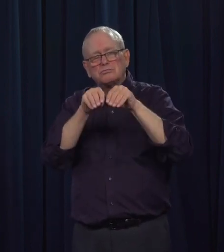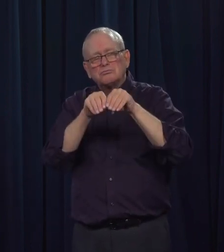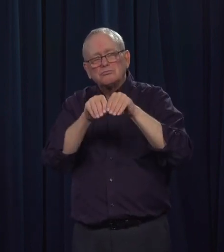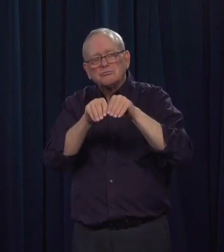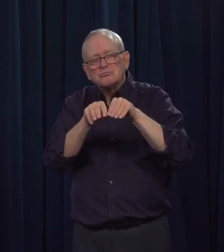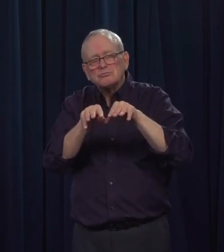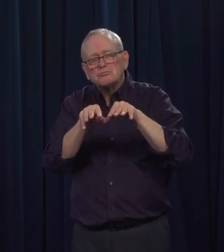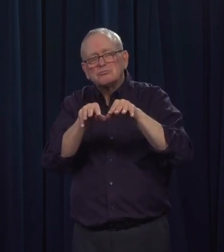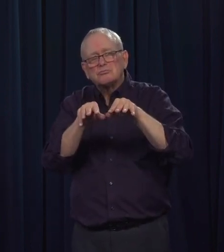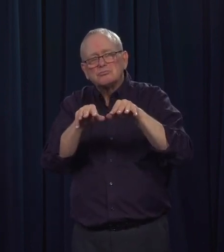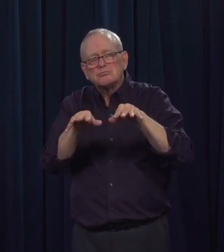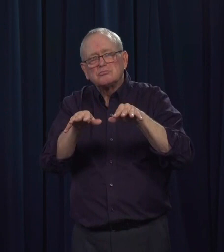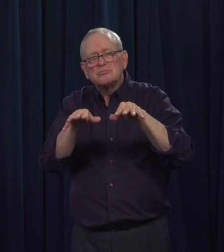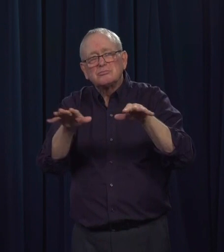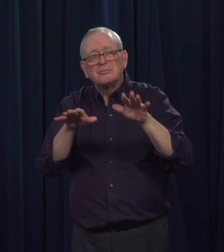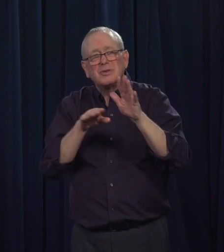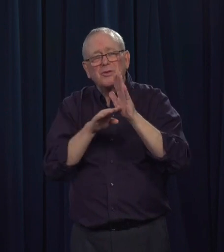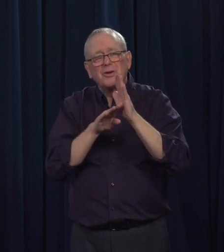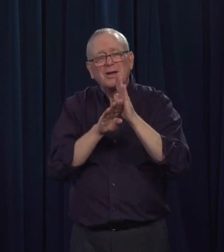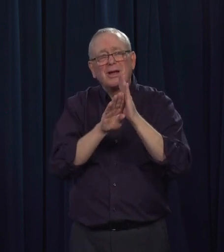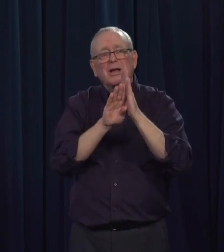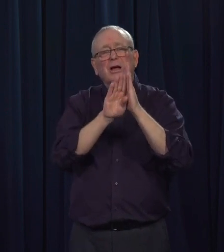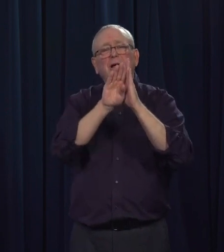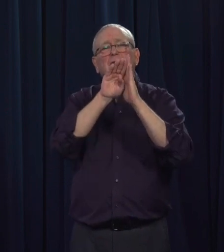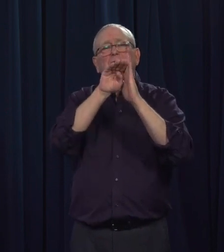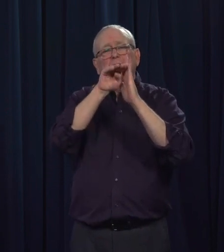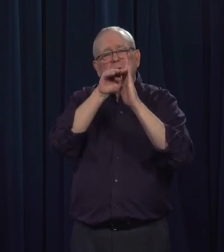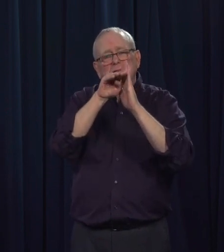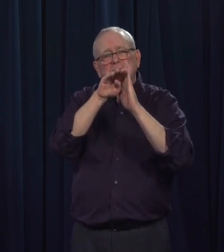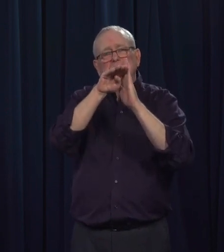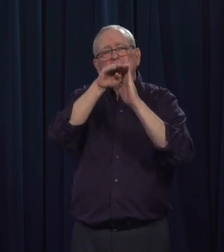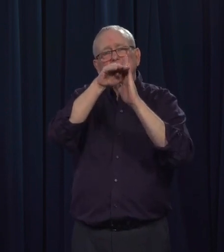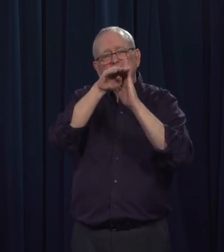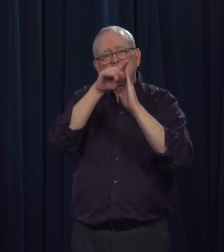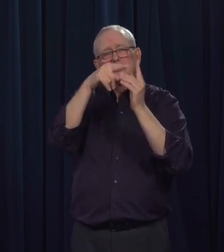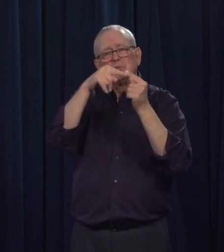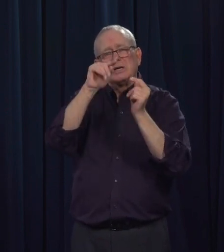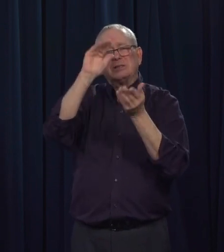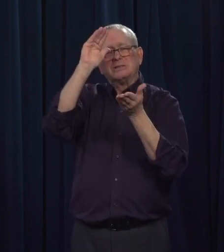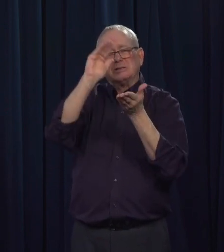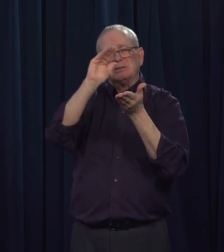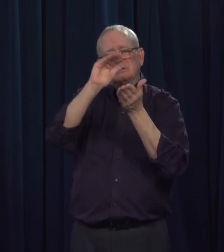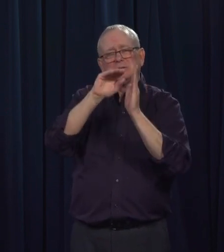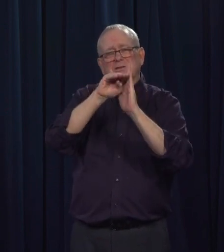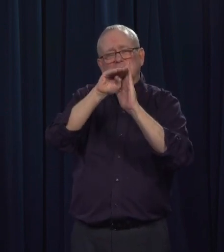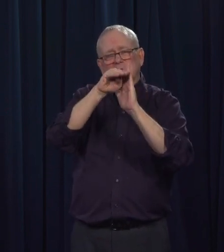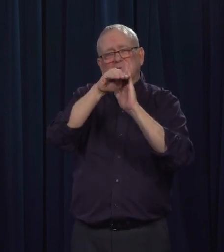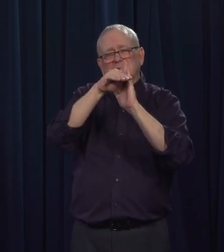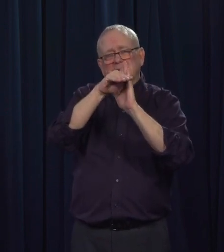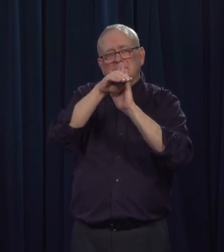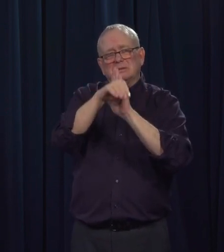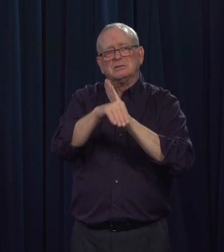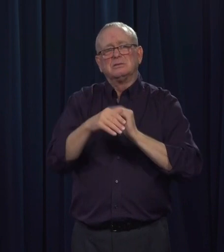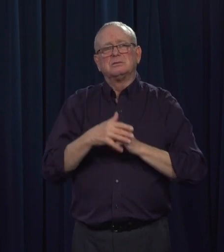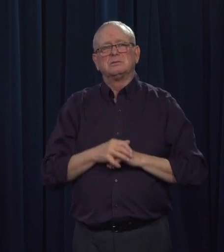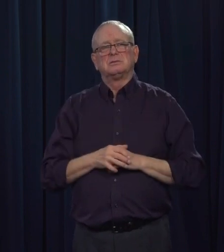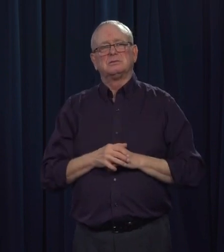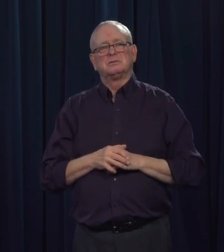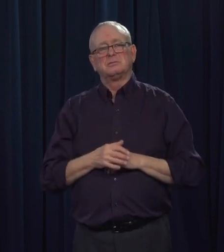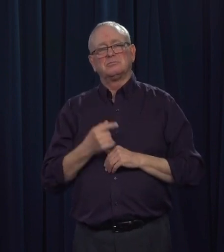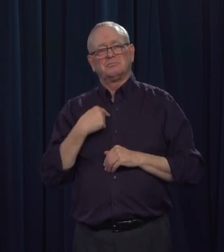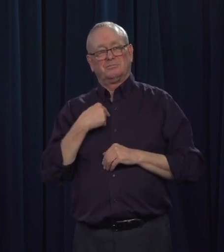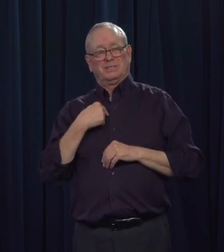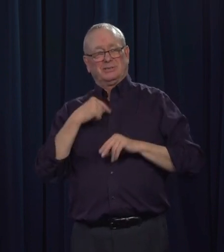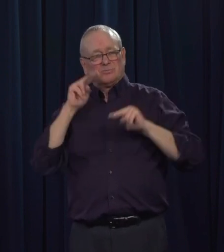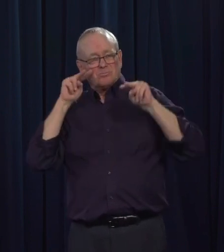So these are all the things that I will be looking at, that my team will be looking at, are the numbers, especially the locally acquired numbers,